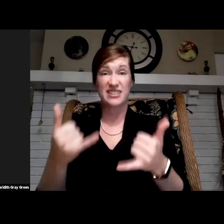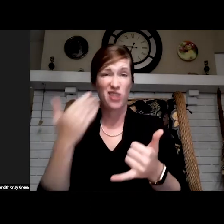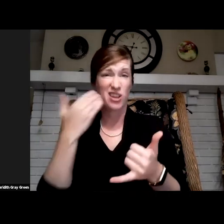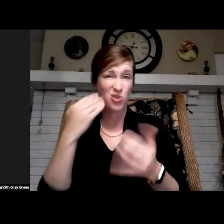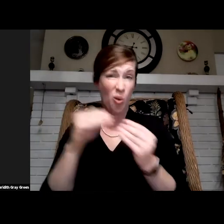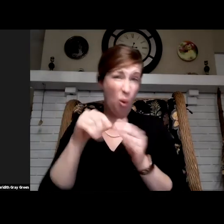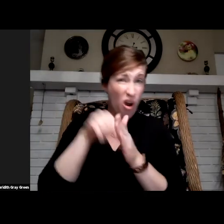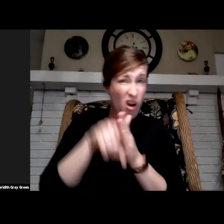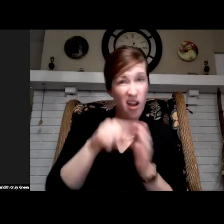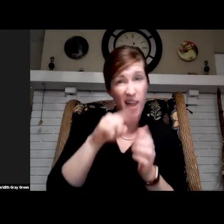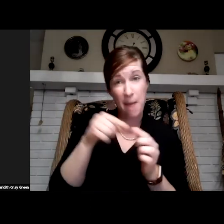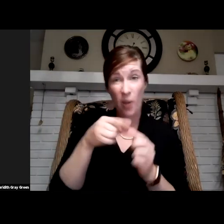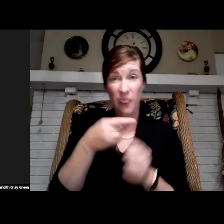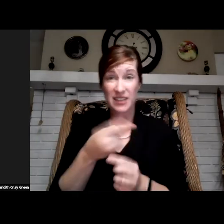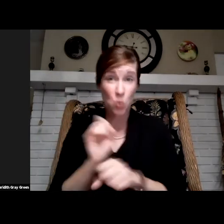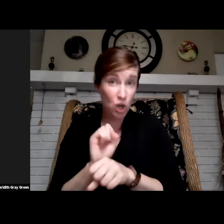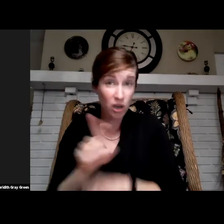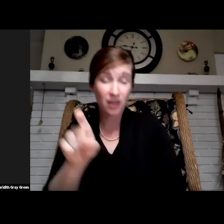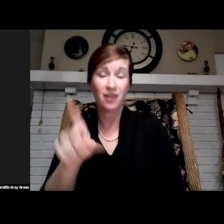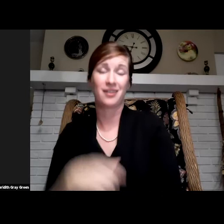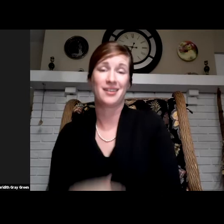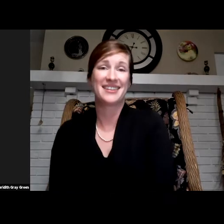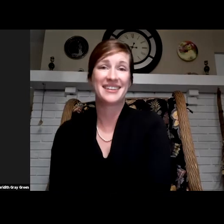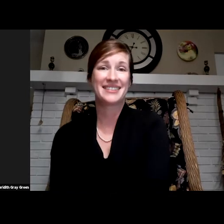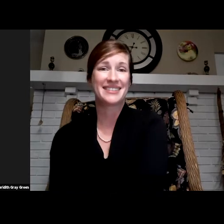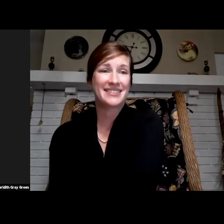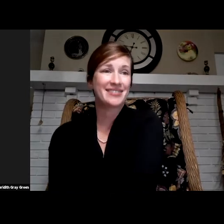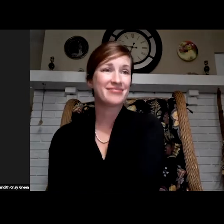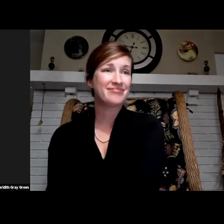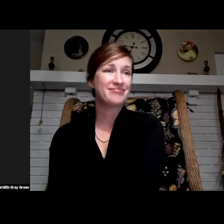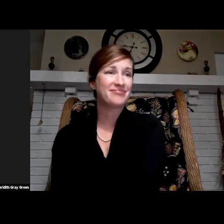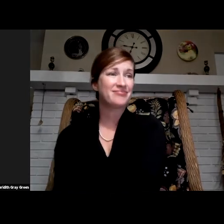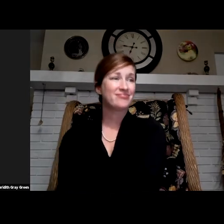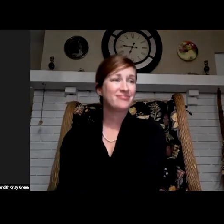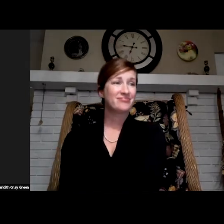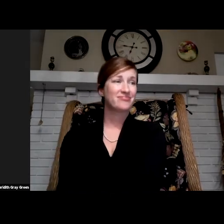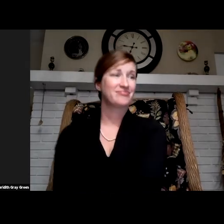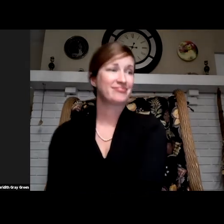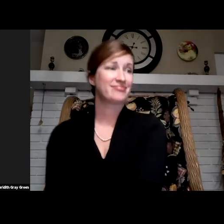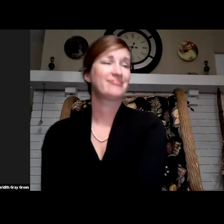So if there's any comments, or if you want to go in more in depth about this work.